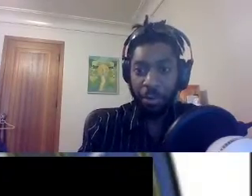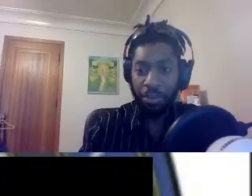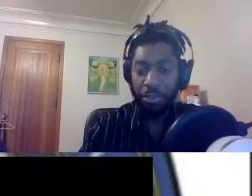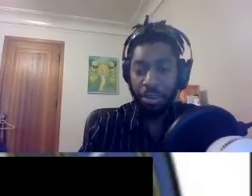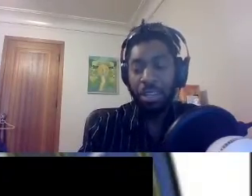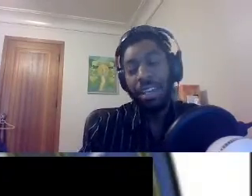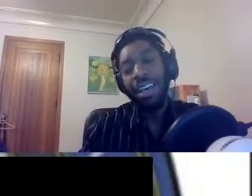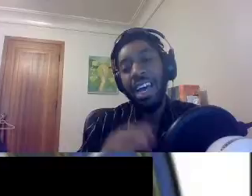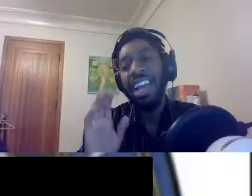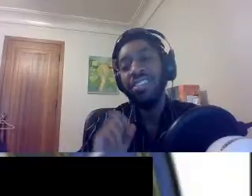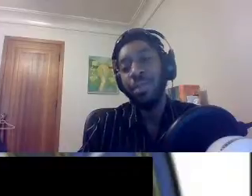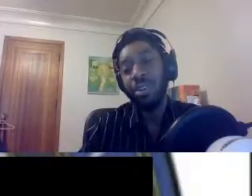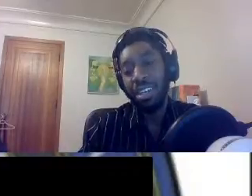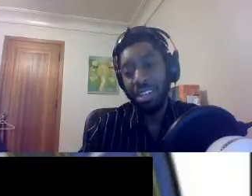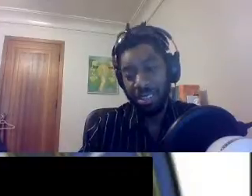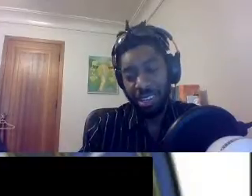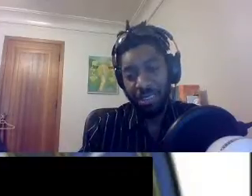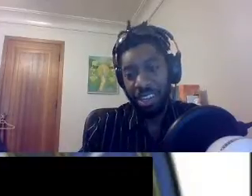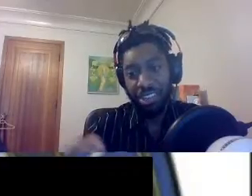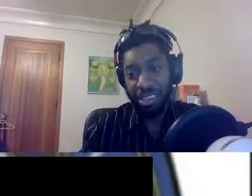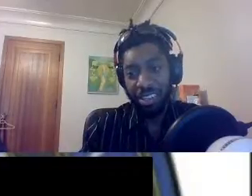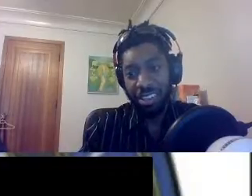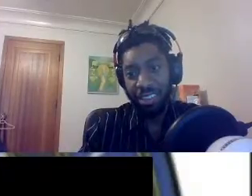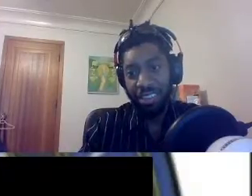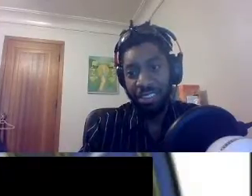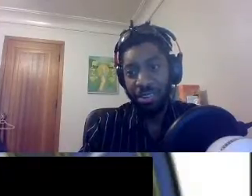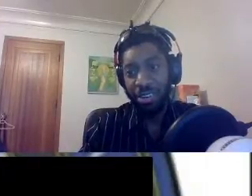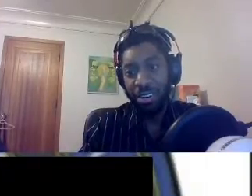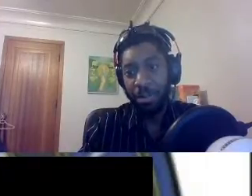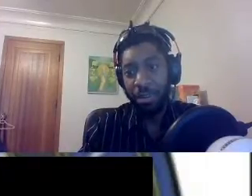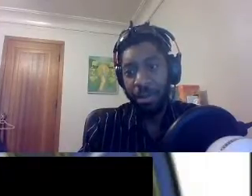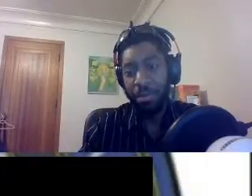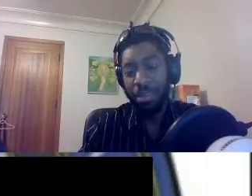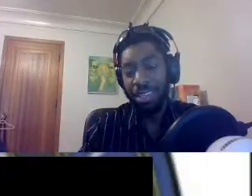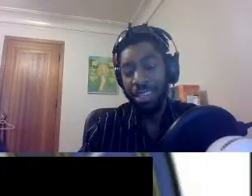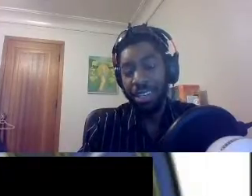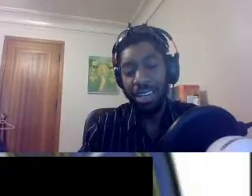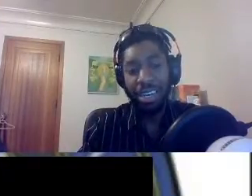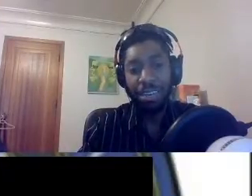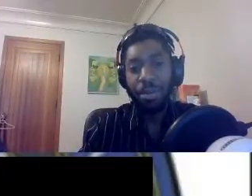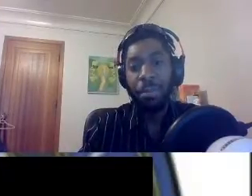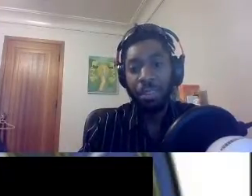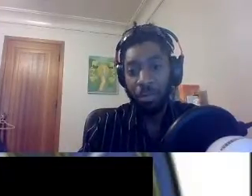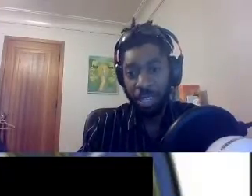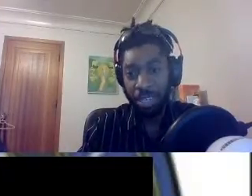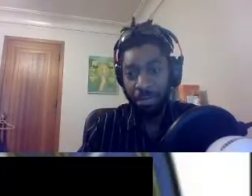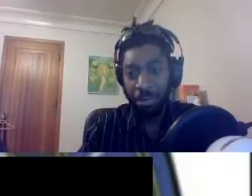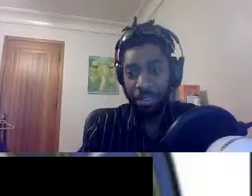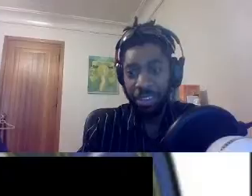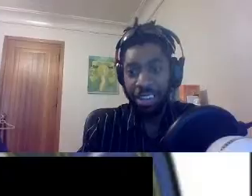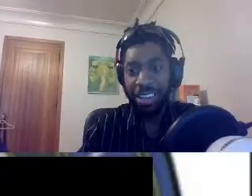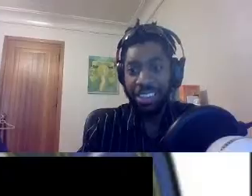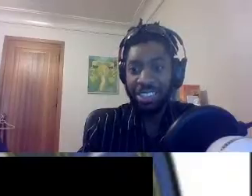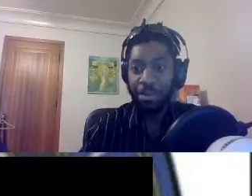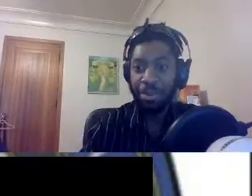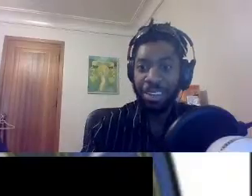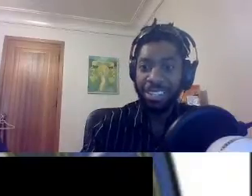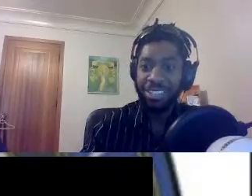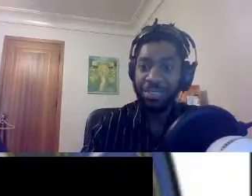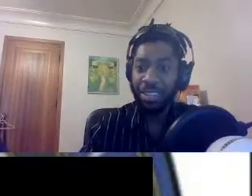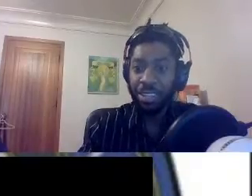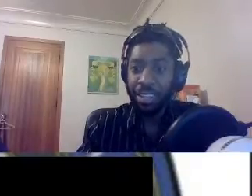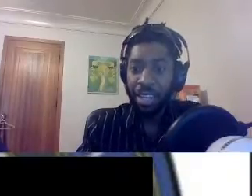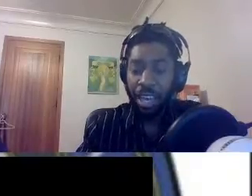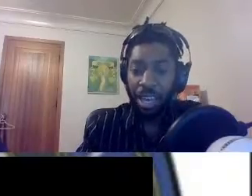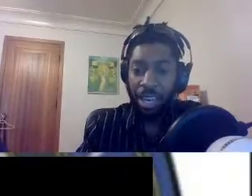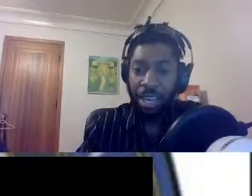you going to have a merch store? Actually, I'm working on launching a store probably this weekend, Robert. So I'll hit you up, bro. I'll hit you